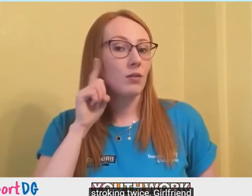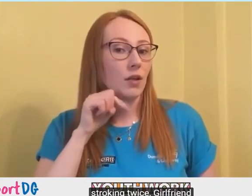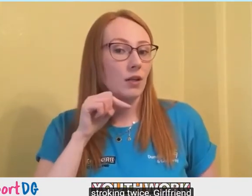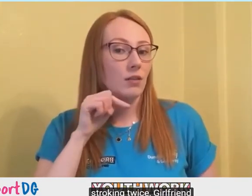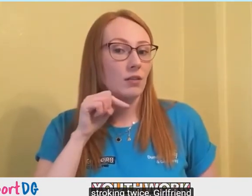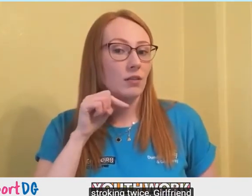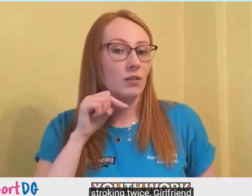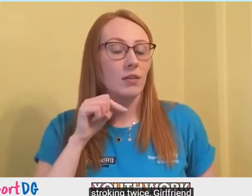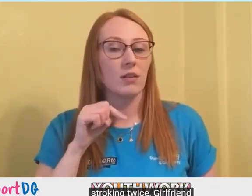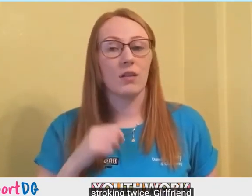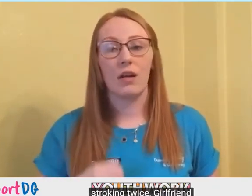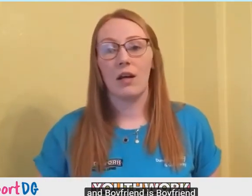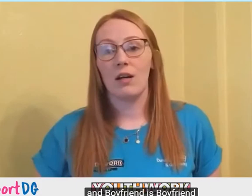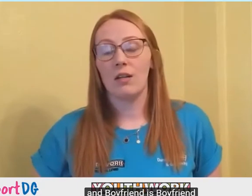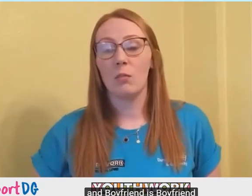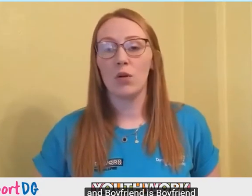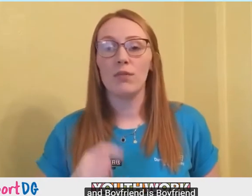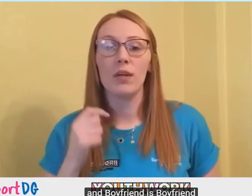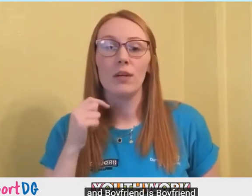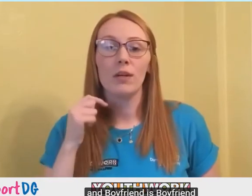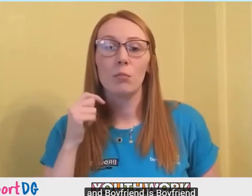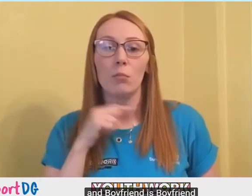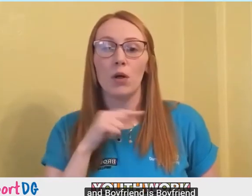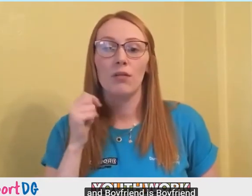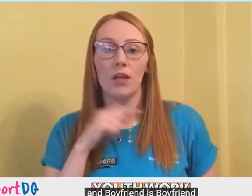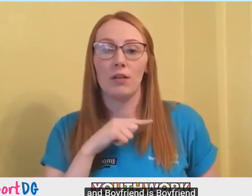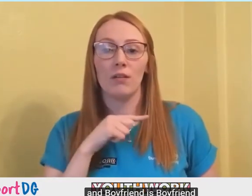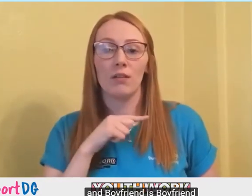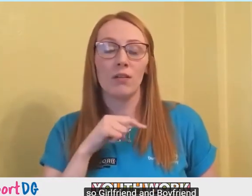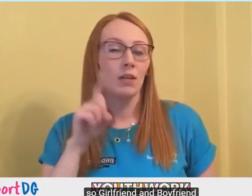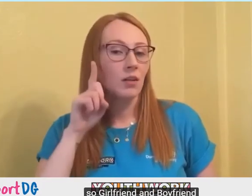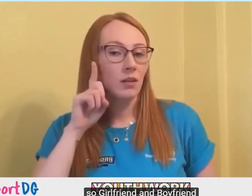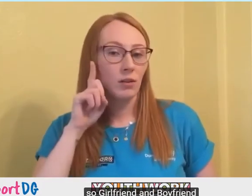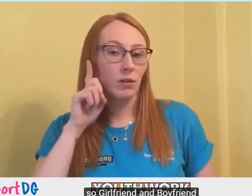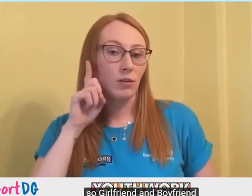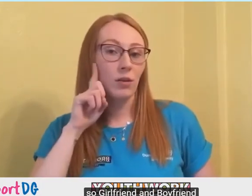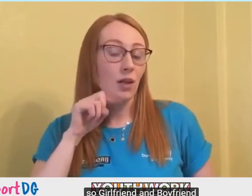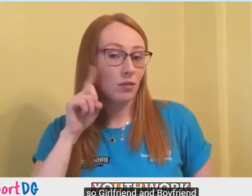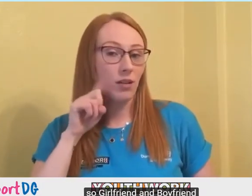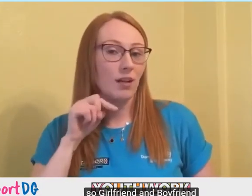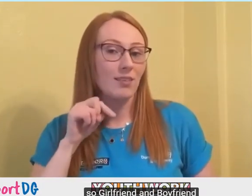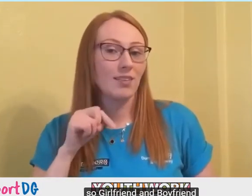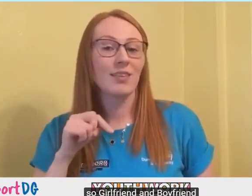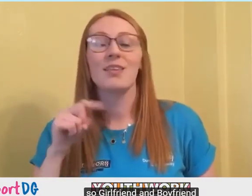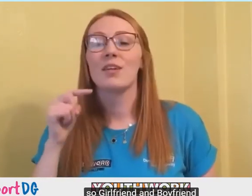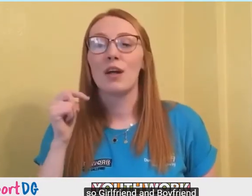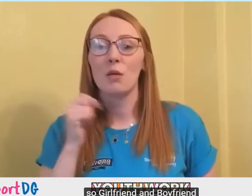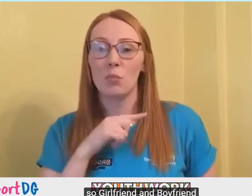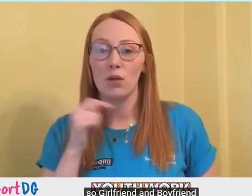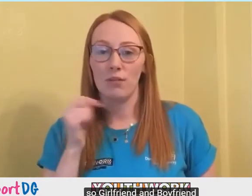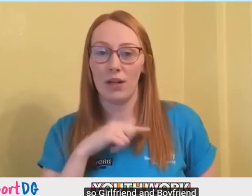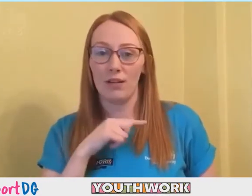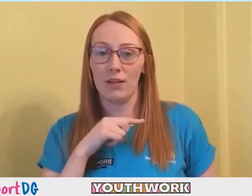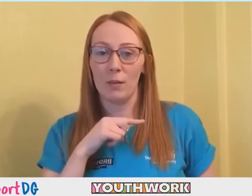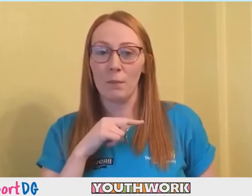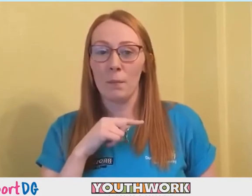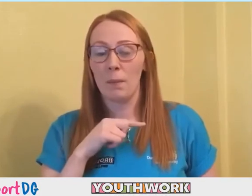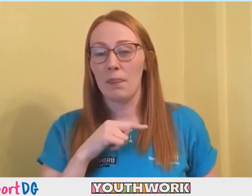Girlfriend. And boyfriend is boyfriend. So girlfriend and boyfriend. Then we